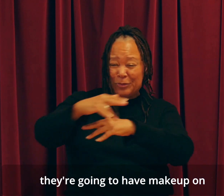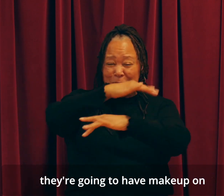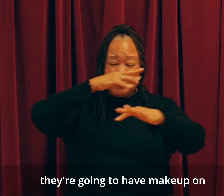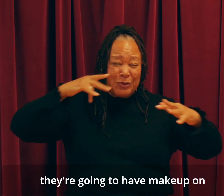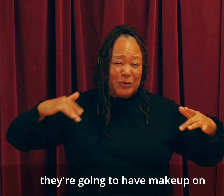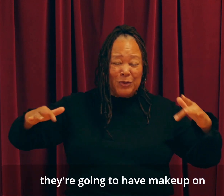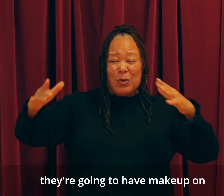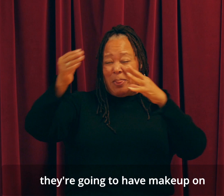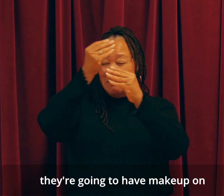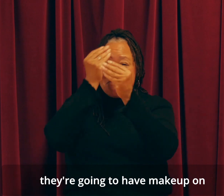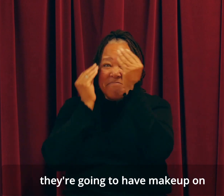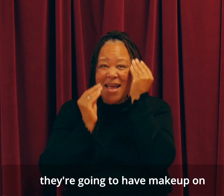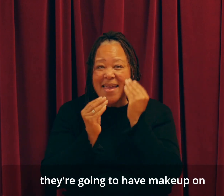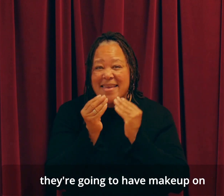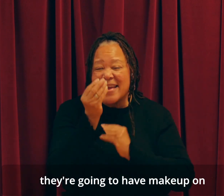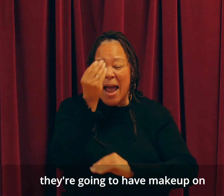They're going to have makeup on